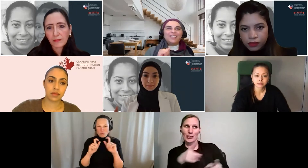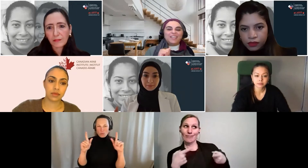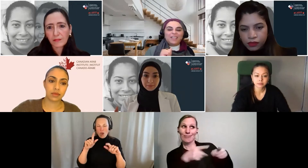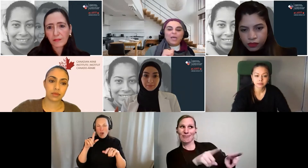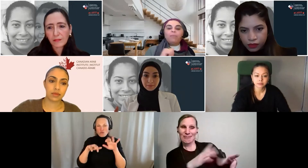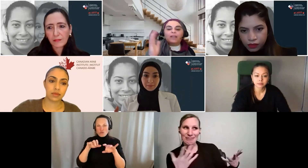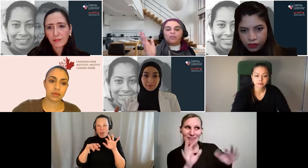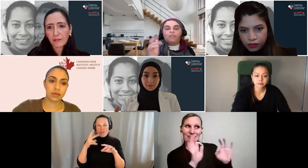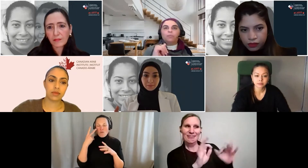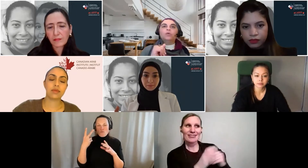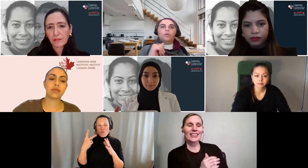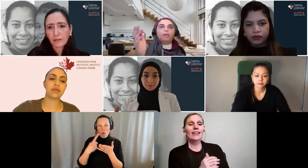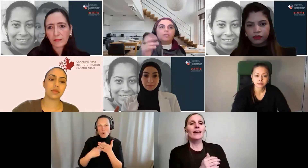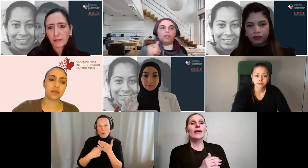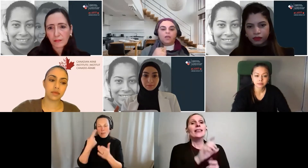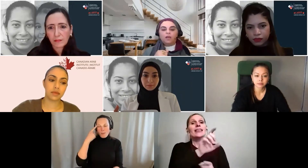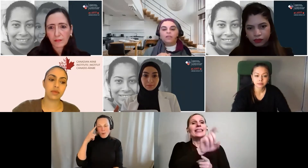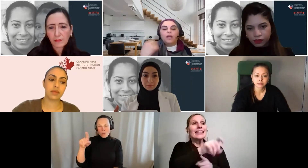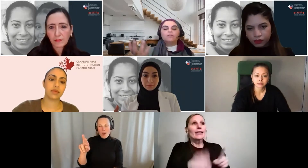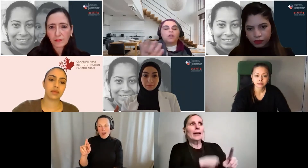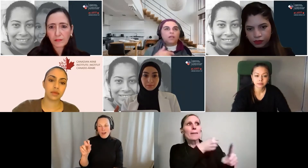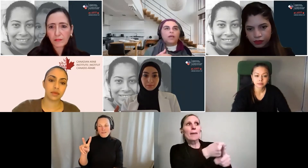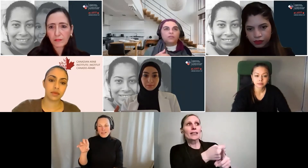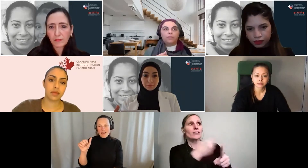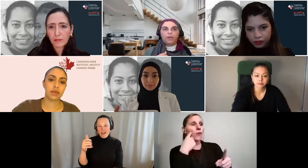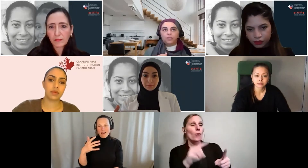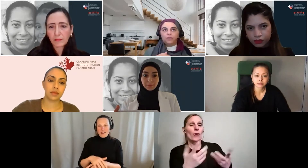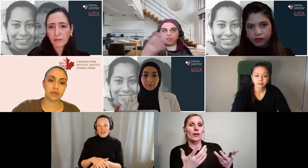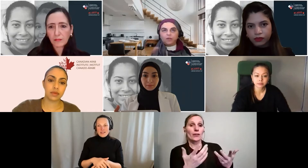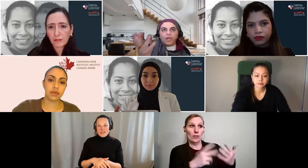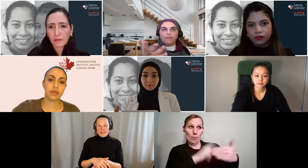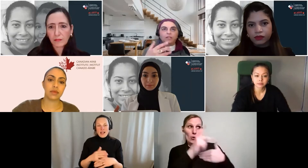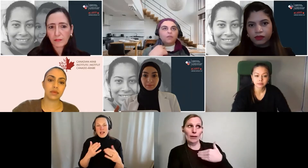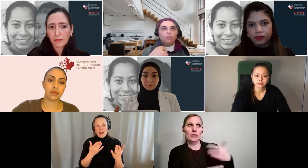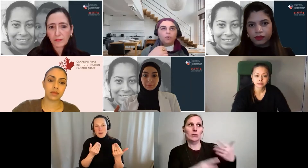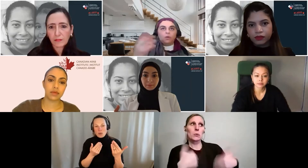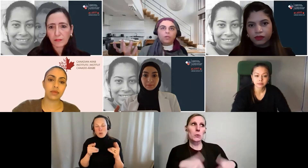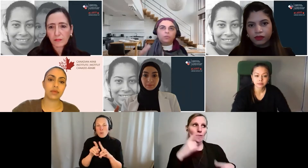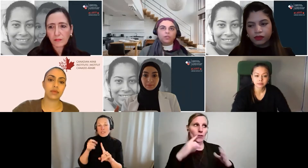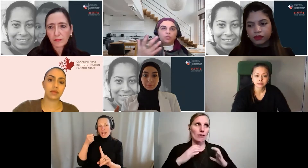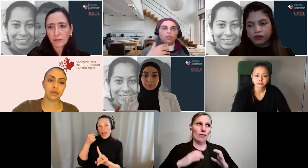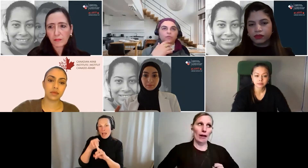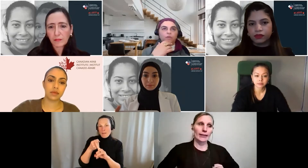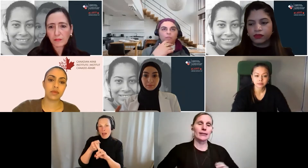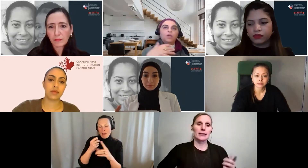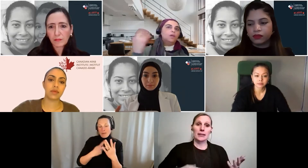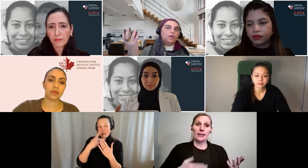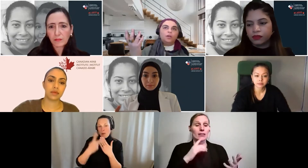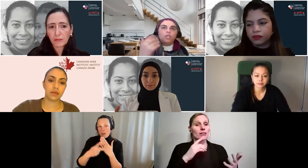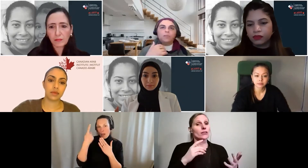need and the impact of the programs on the lives of clients or beneficiaries is very evident from what we just heard